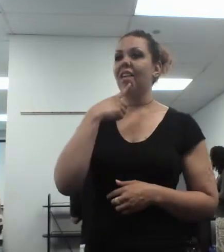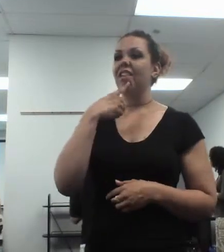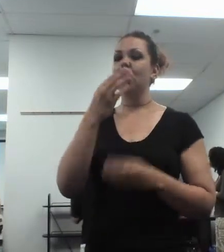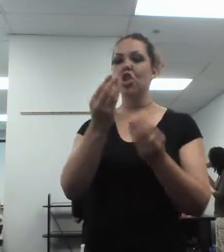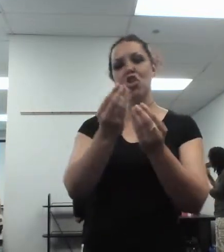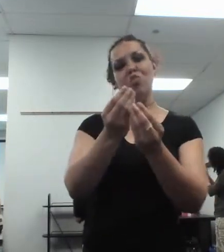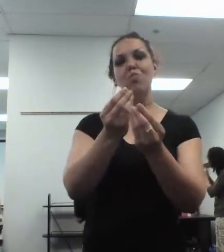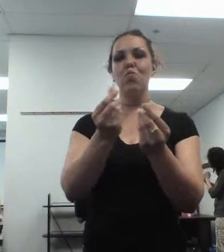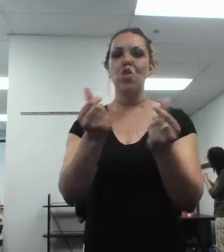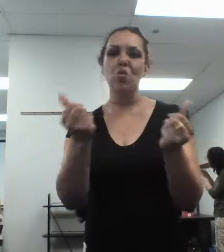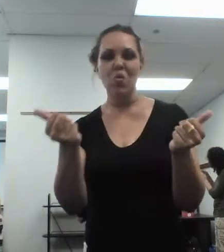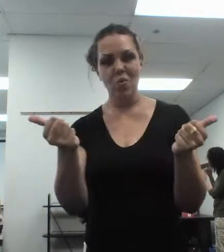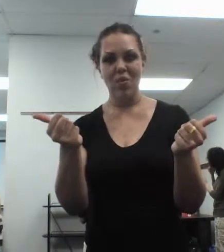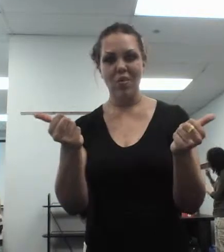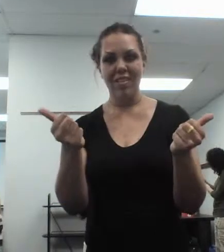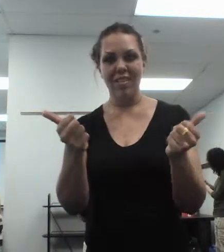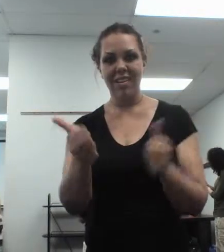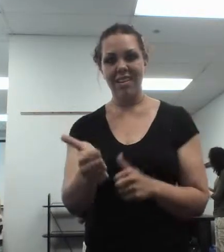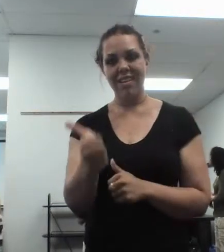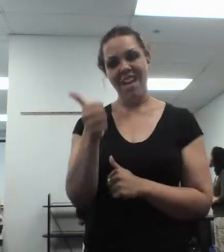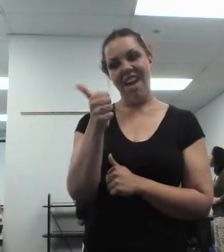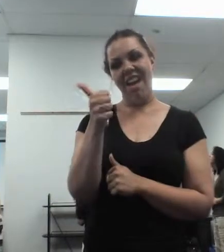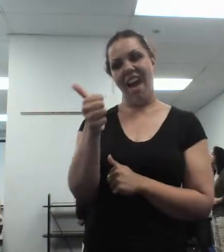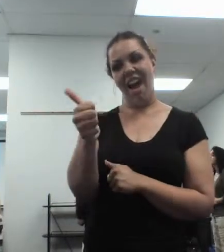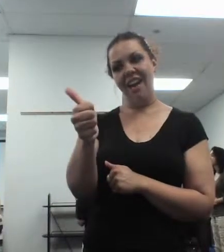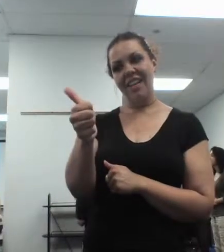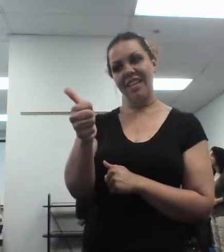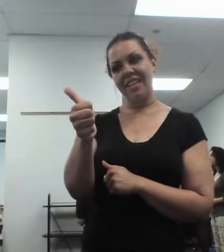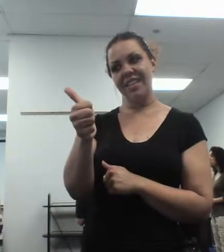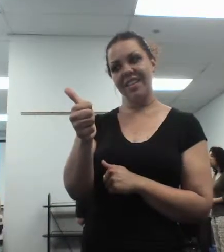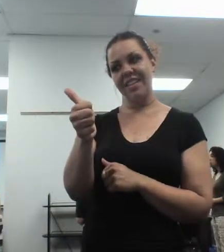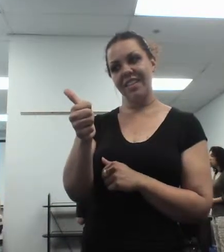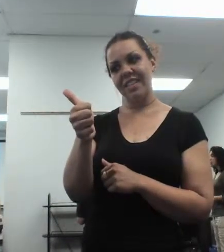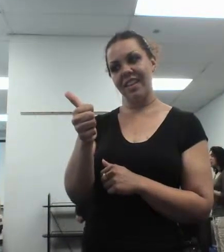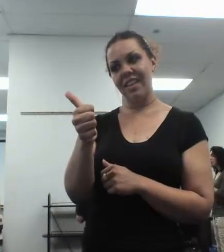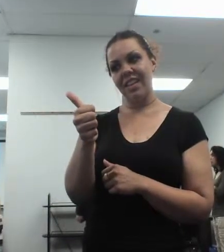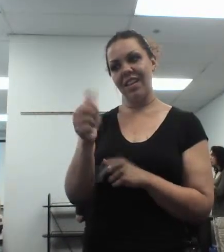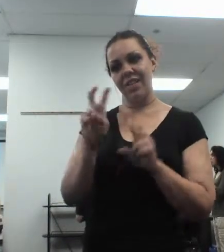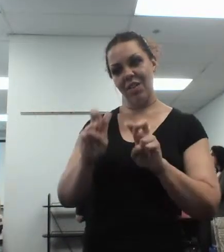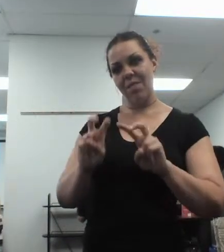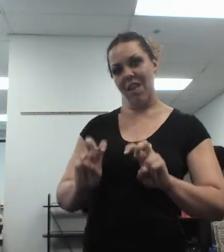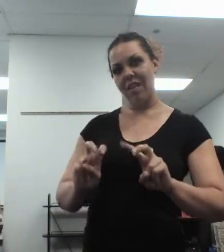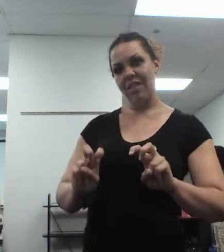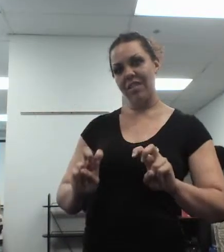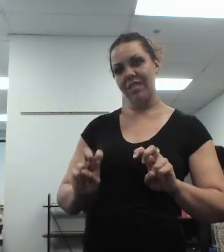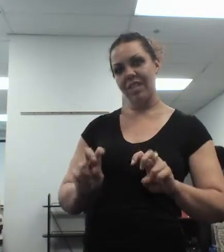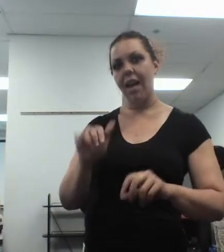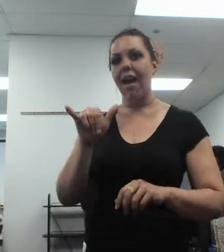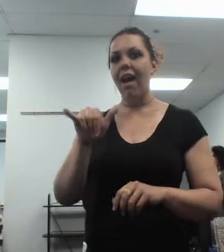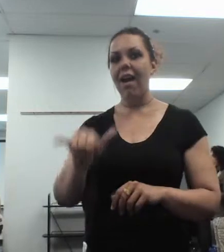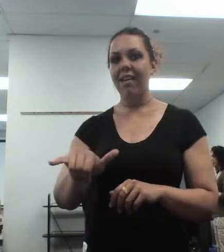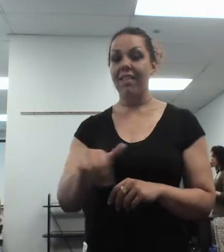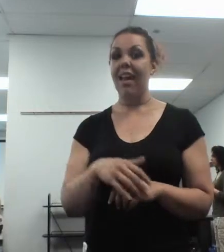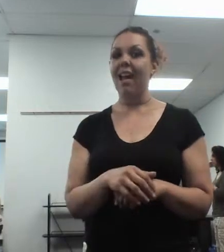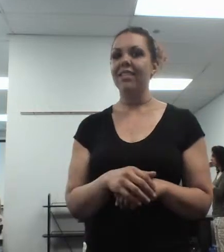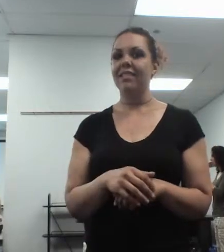self-monitor, felt that you produced something wrong, fixed it, kept going, that'll impress me more. Does that make